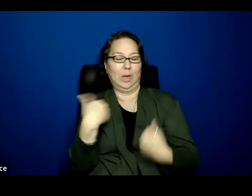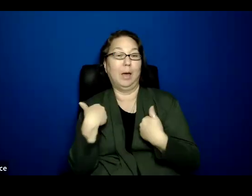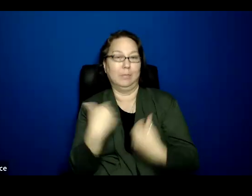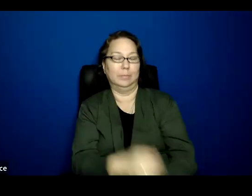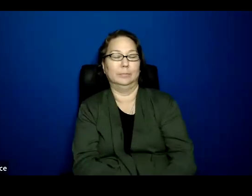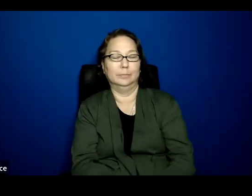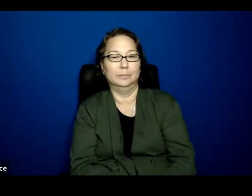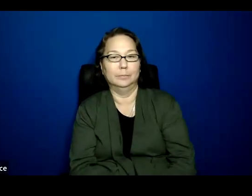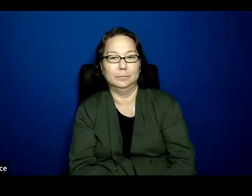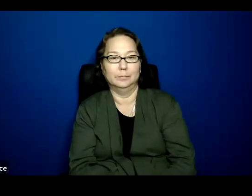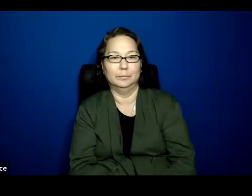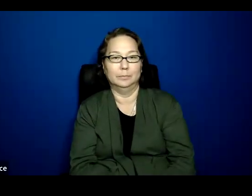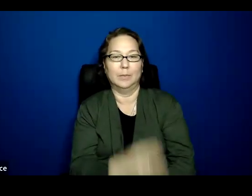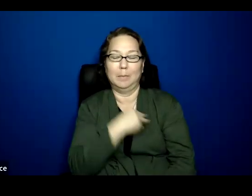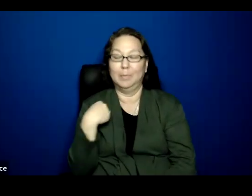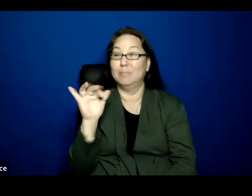That's good.